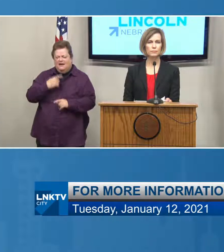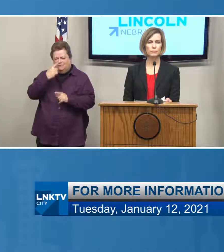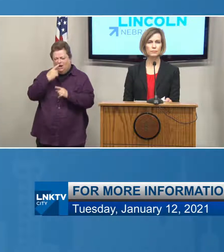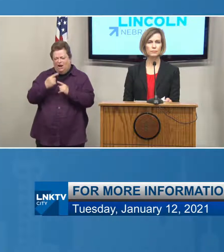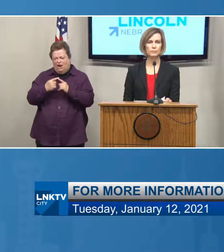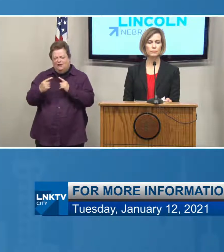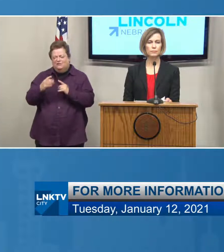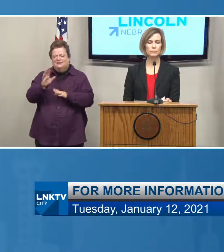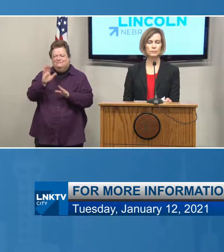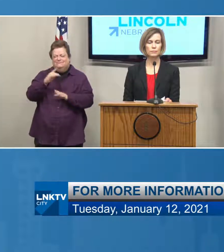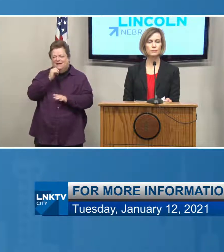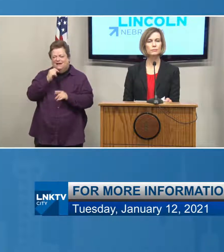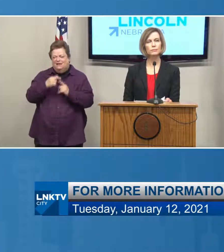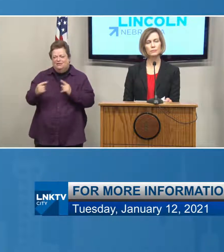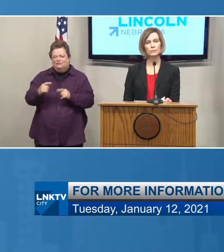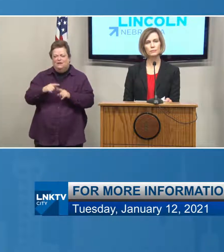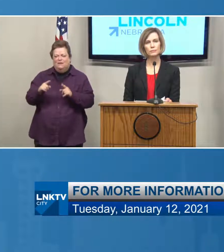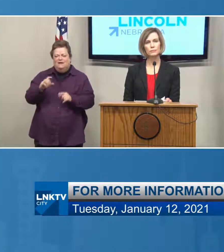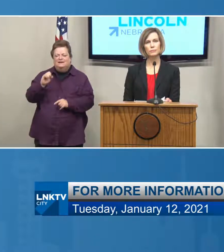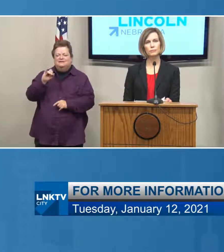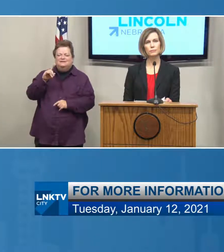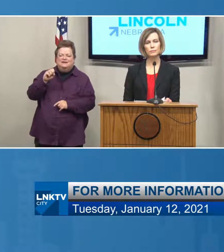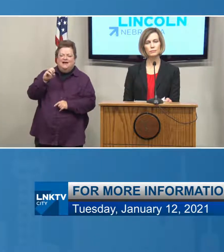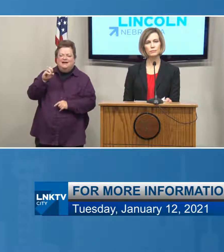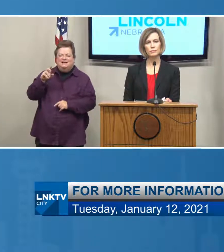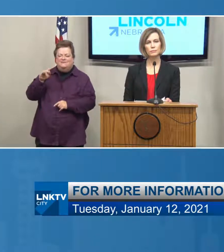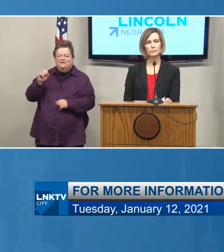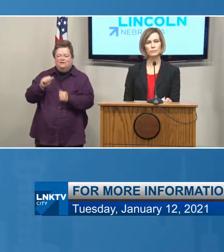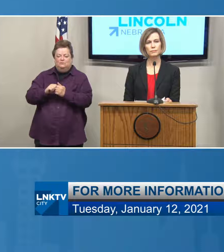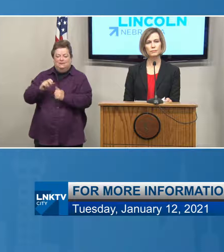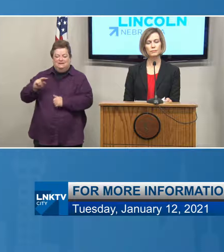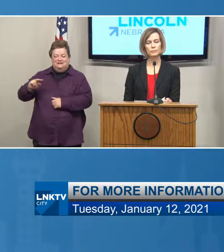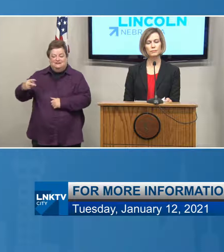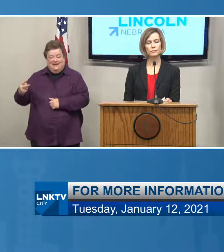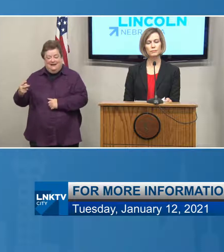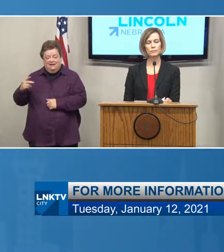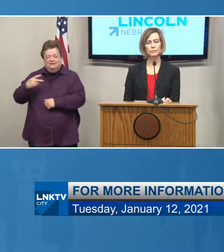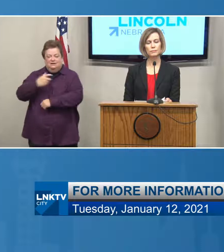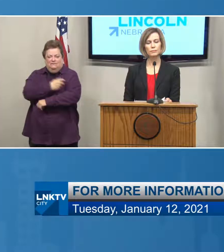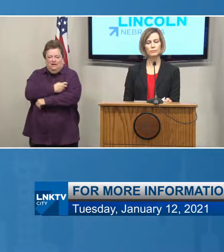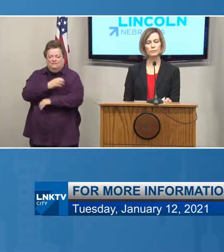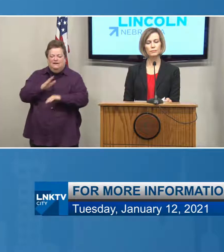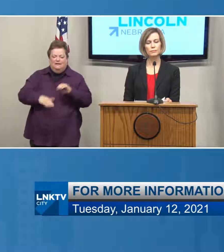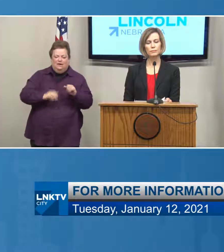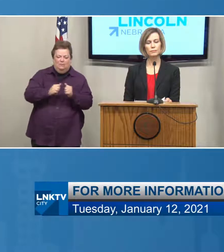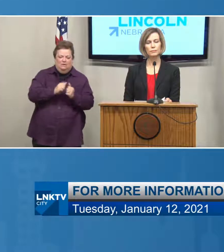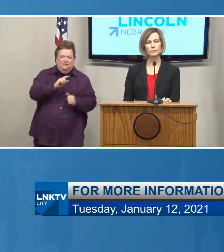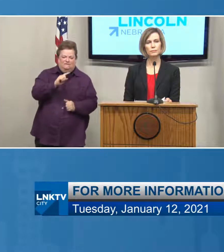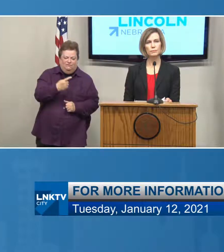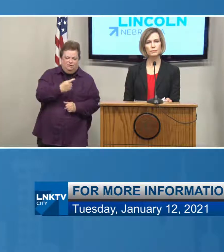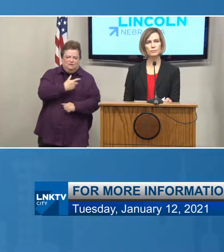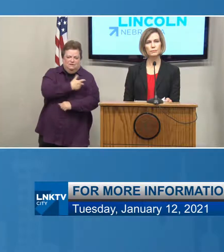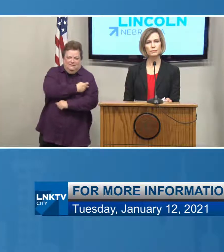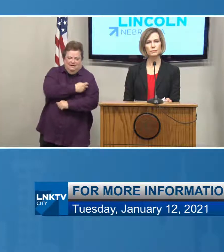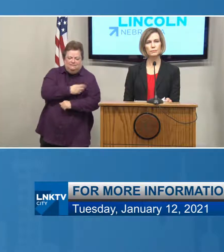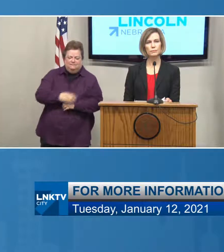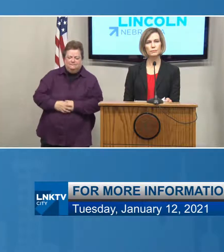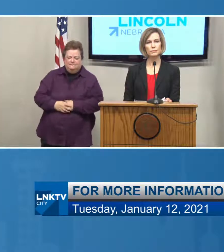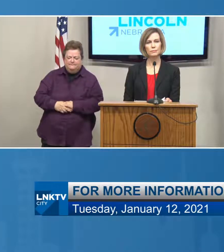not allergic reaction, but a side effect with the second dose than the first. There have been